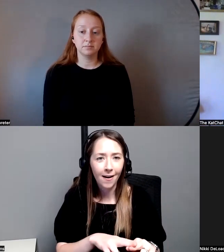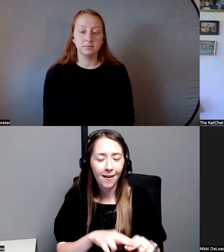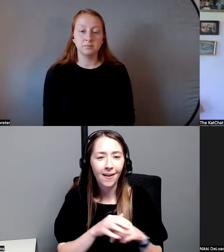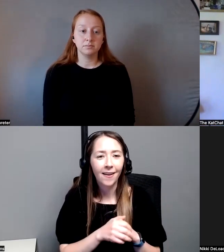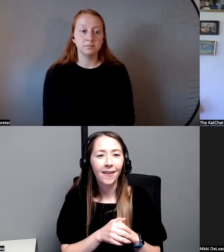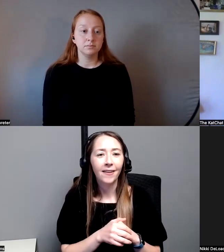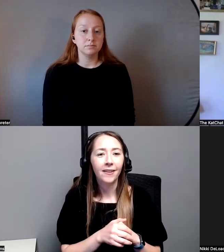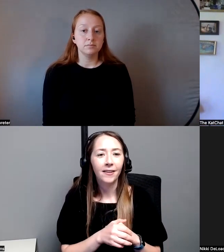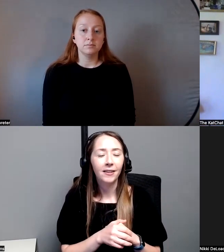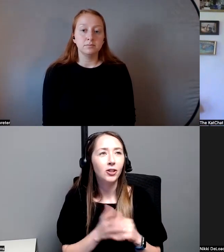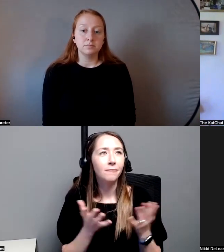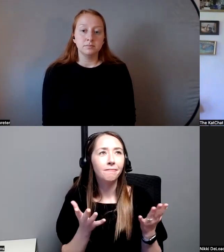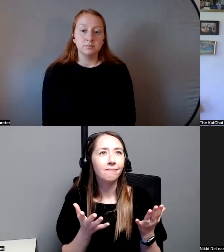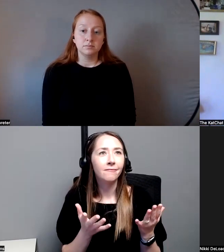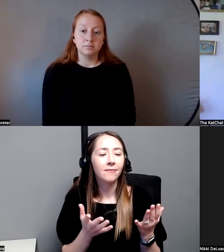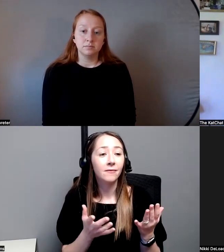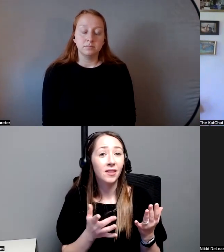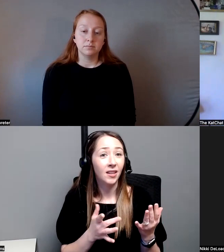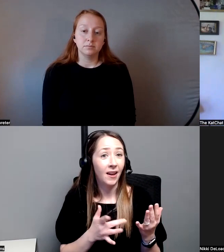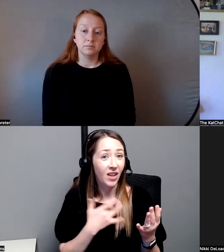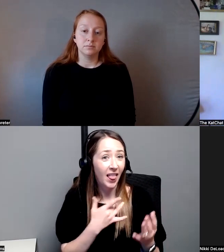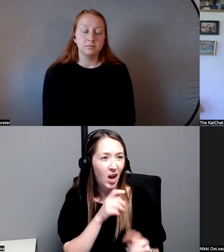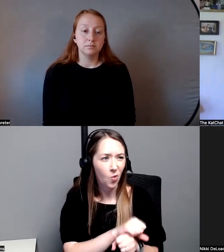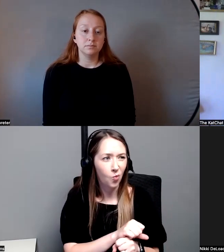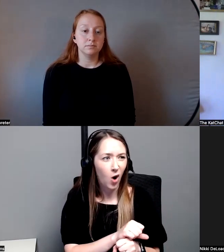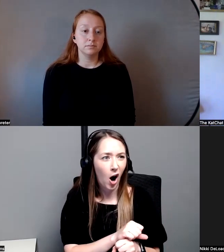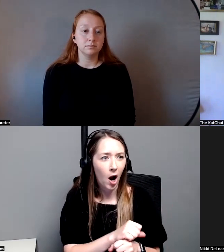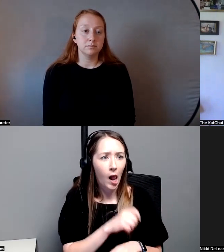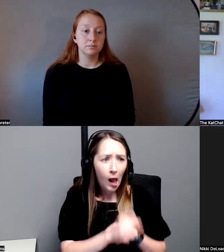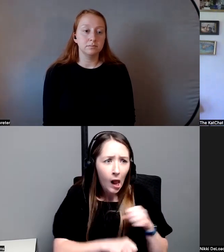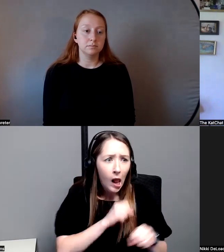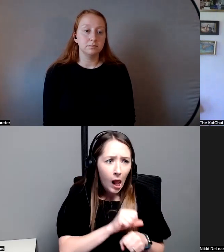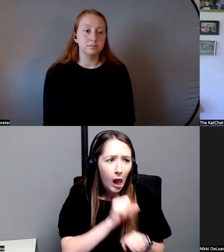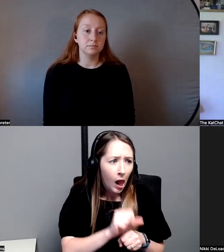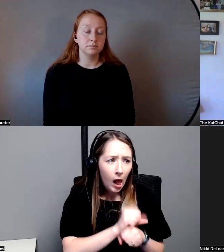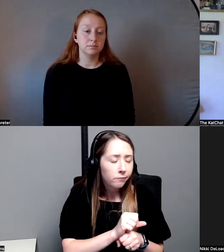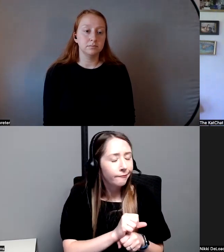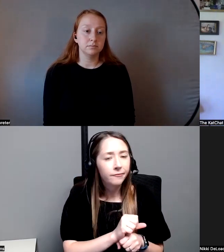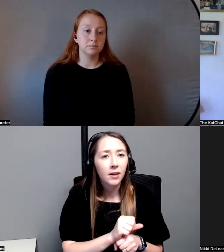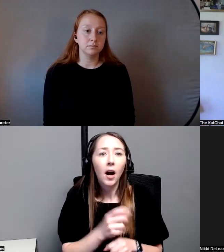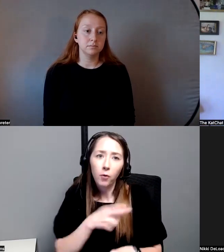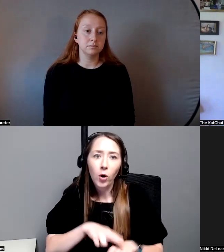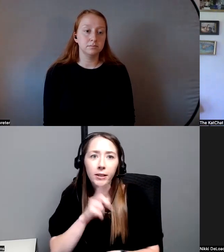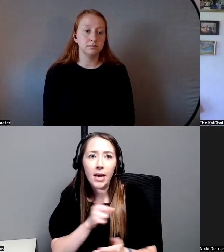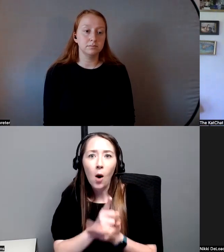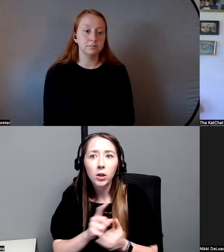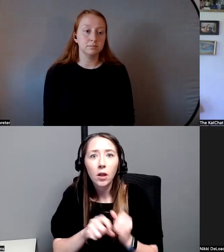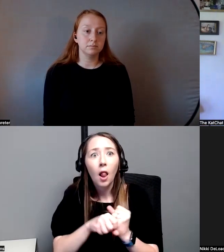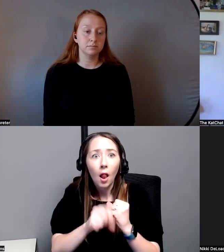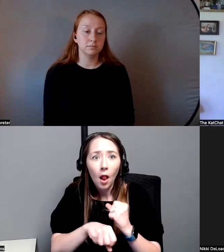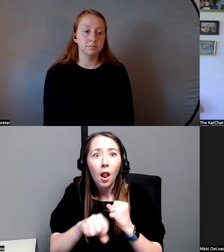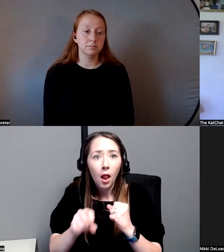just really like, it doesn't even feel like work. I mean, the hours obviously are long,